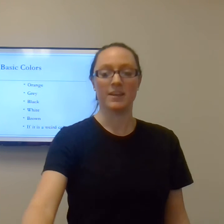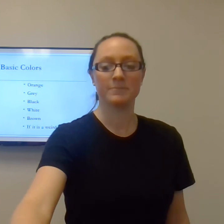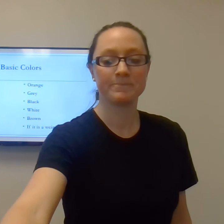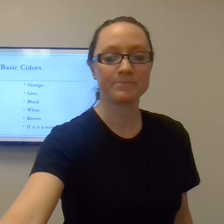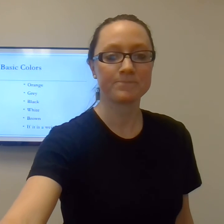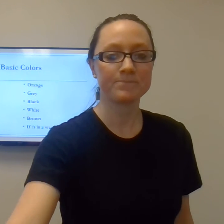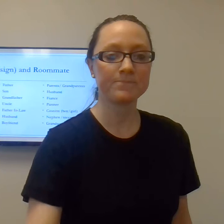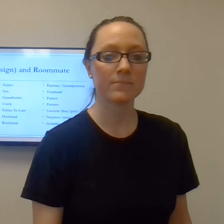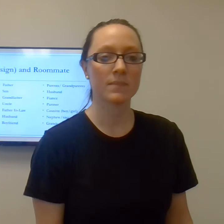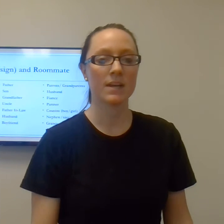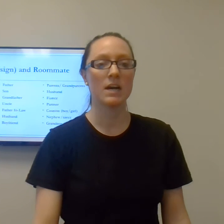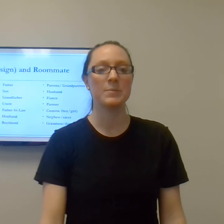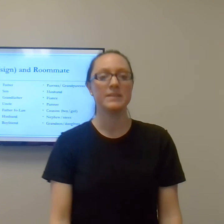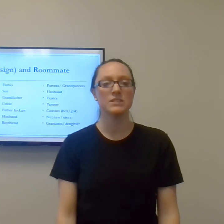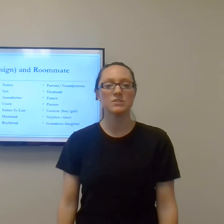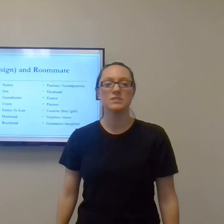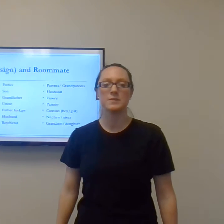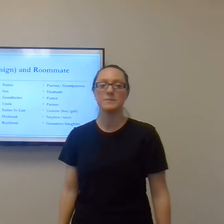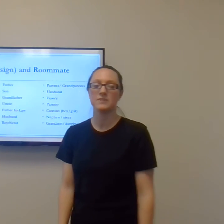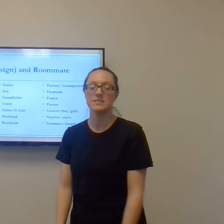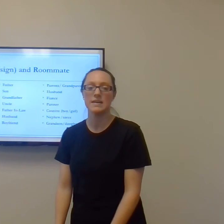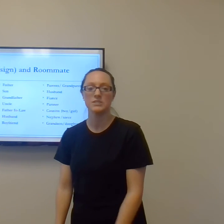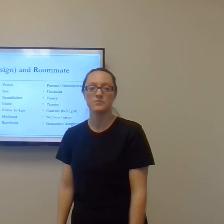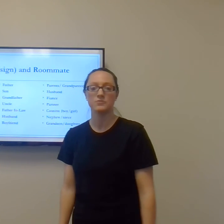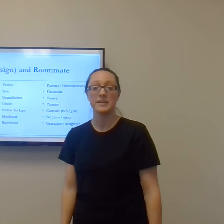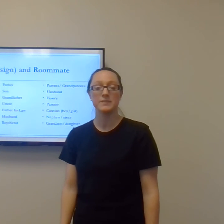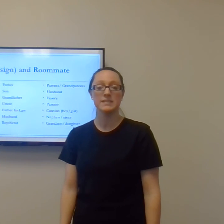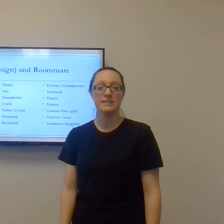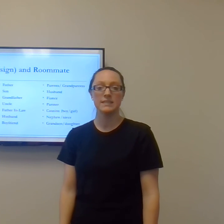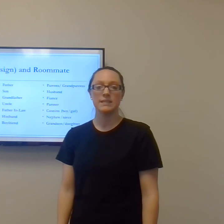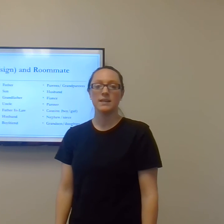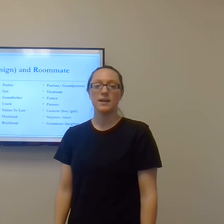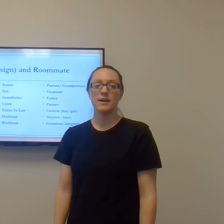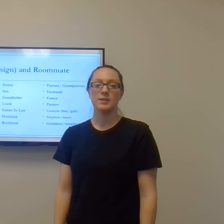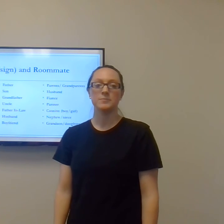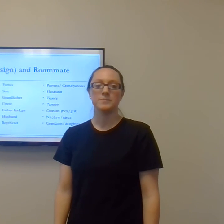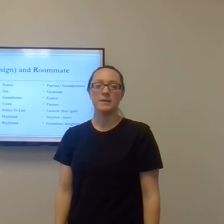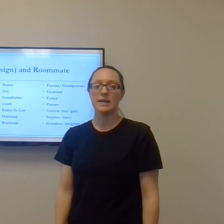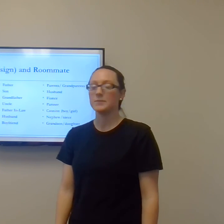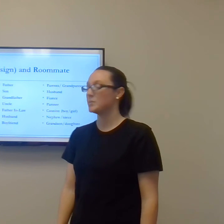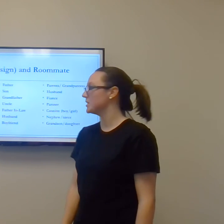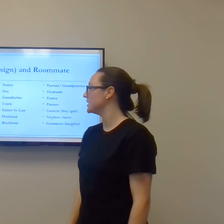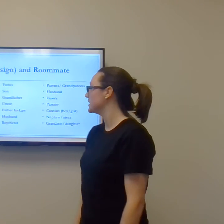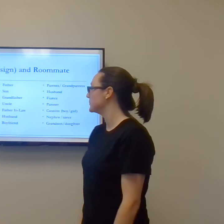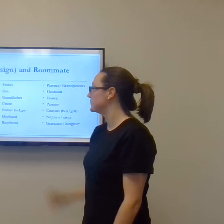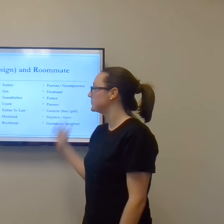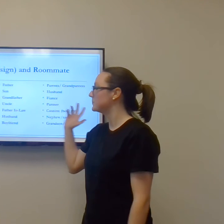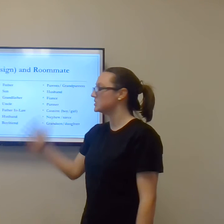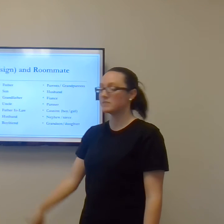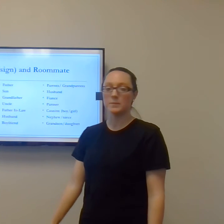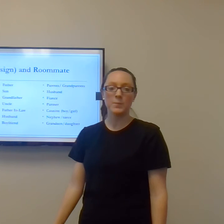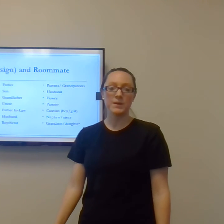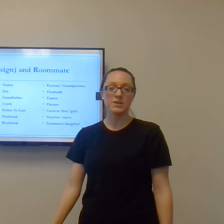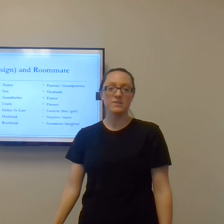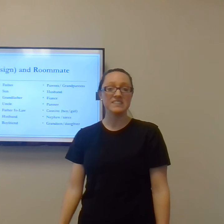that. These are some different signs for family. I put a bunch of them up here. If it's